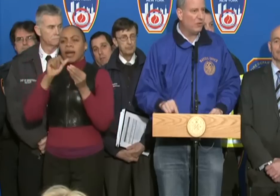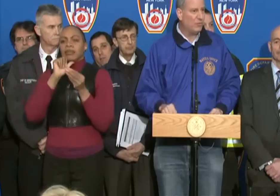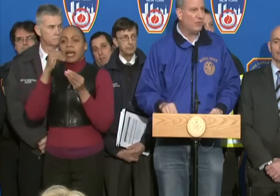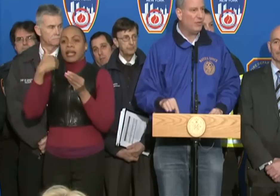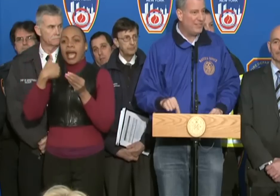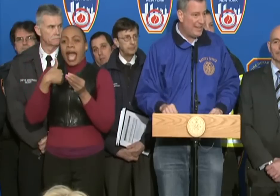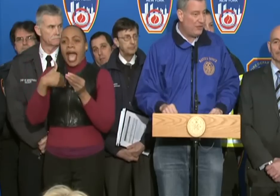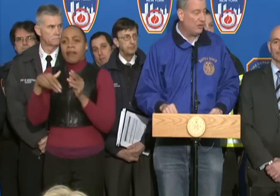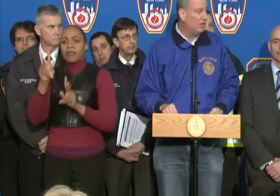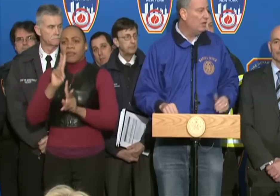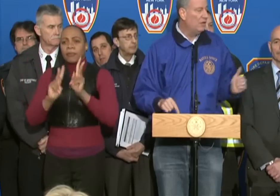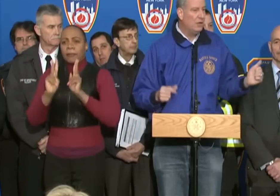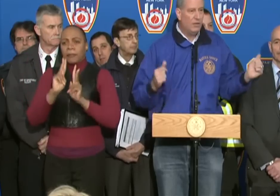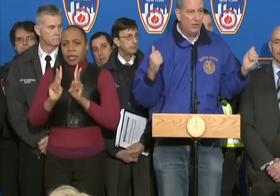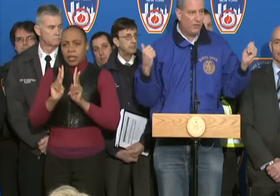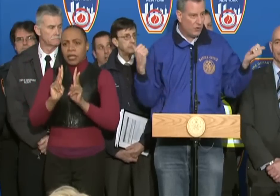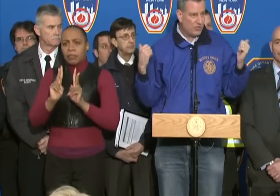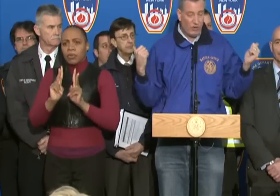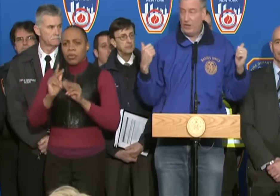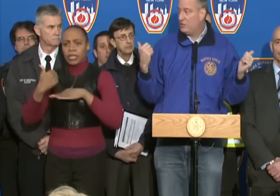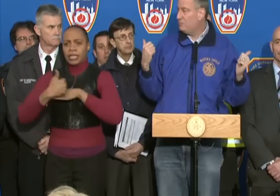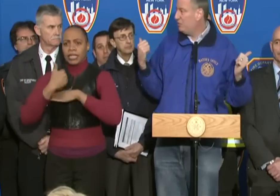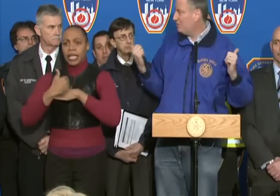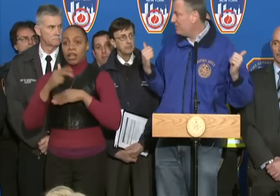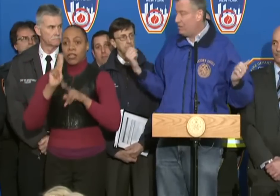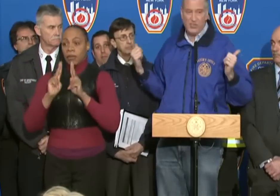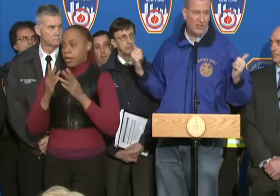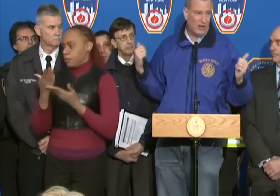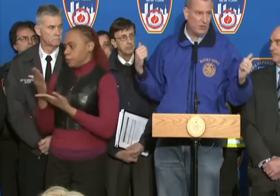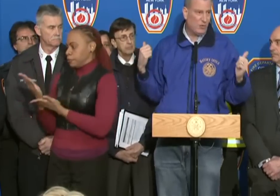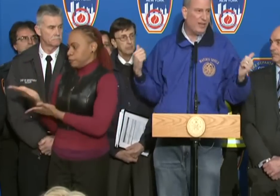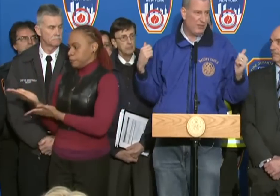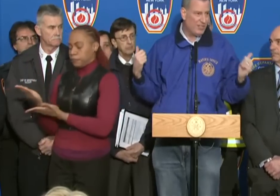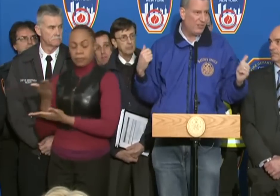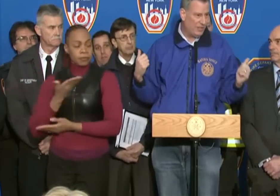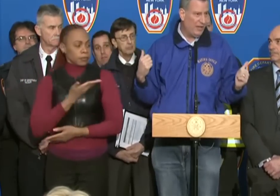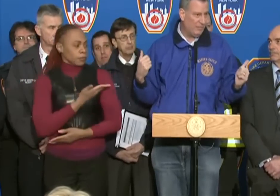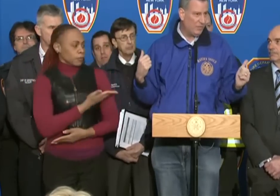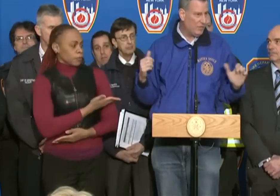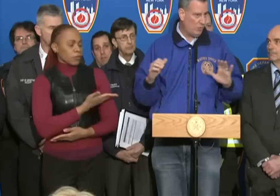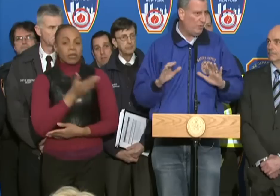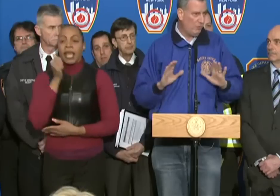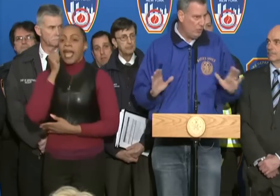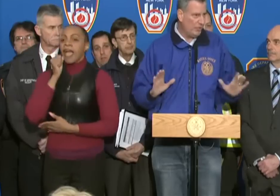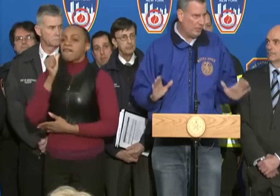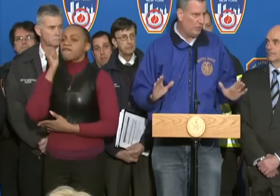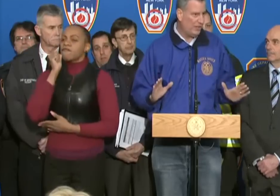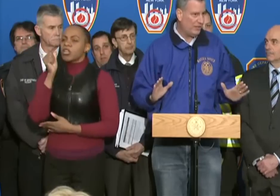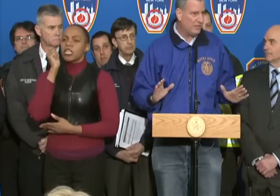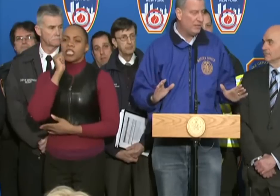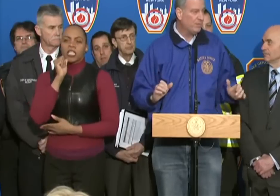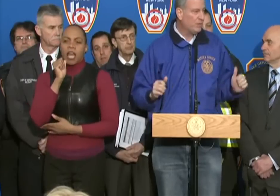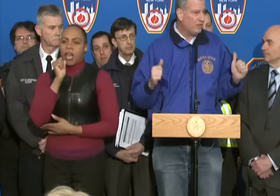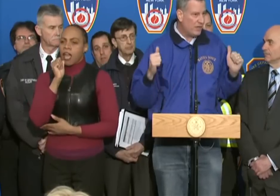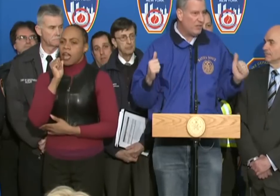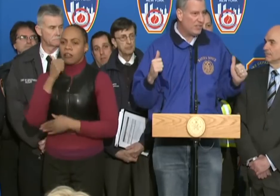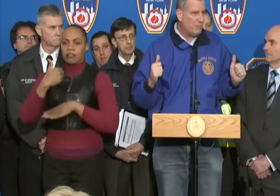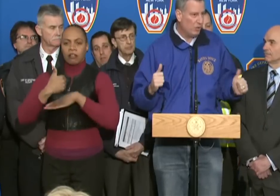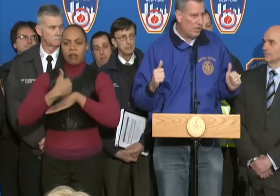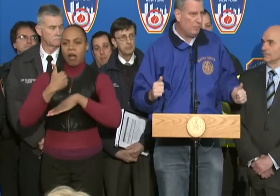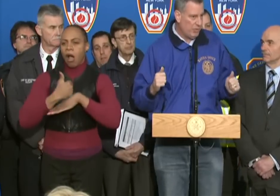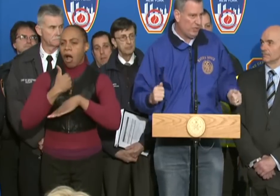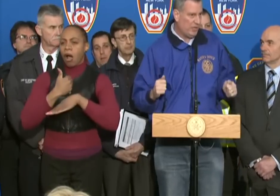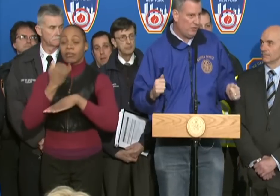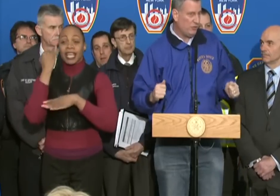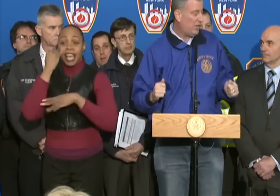these hardworking people in danger. The folks around us put themselves in harm's way every single day. So I want to be really clear about this. If there is